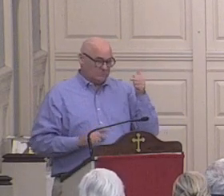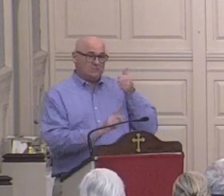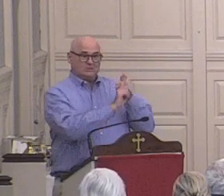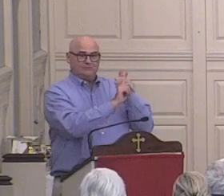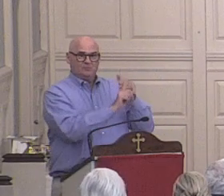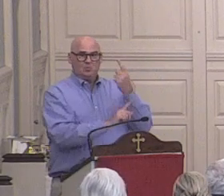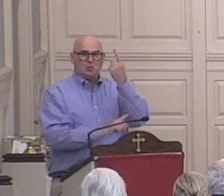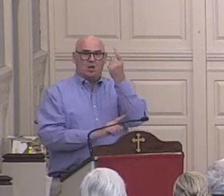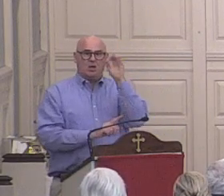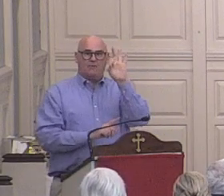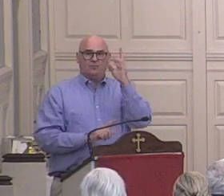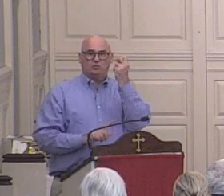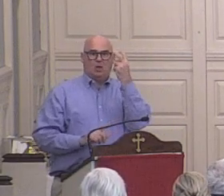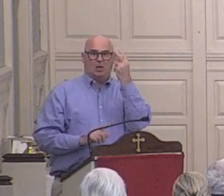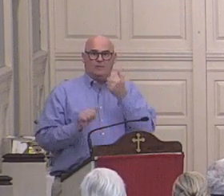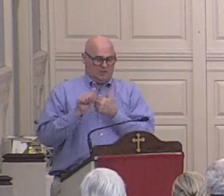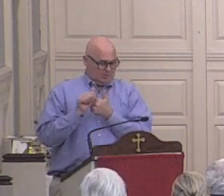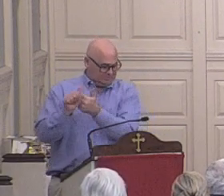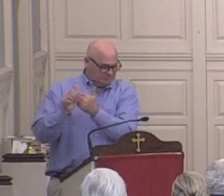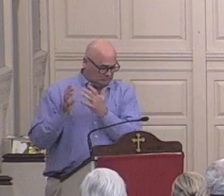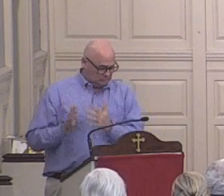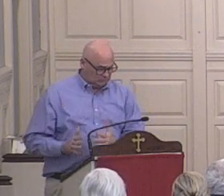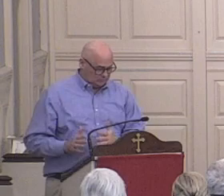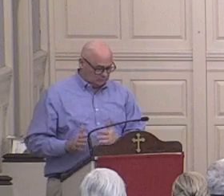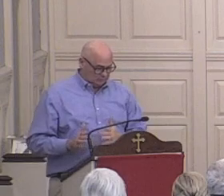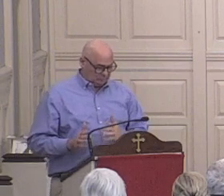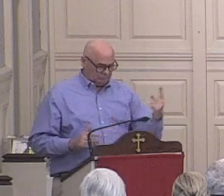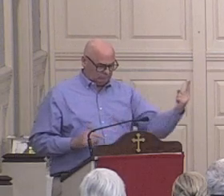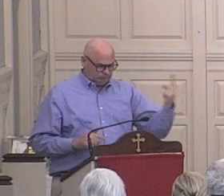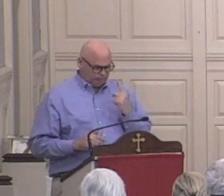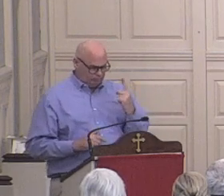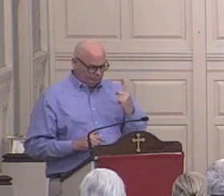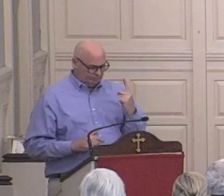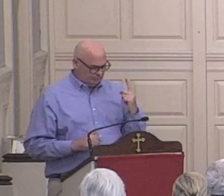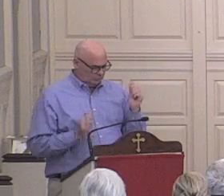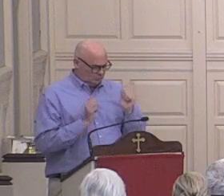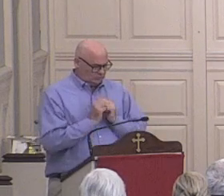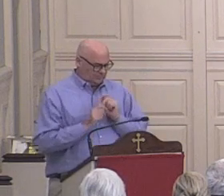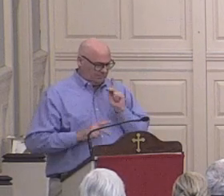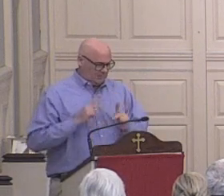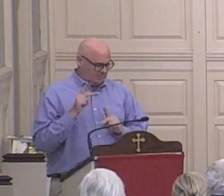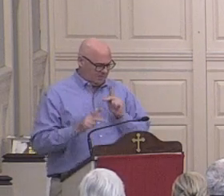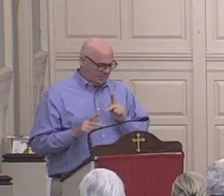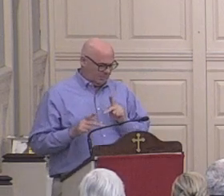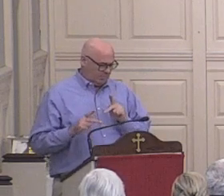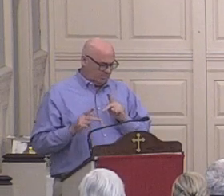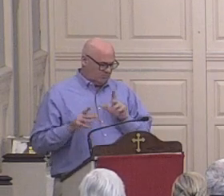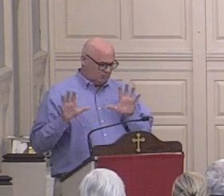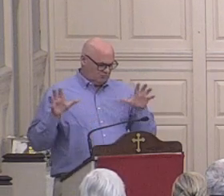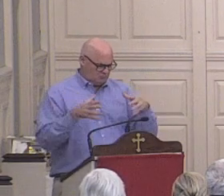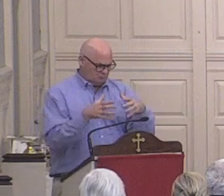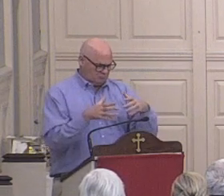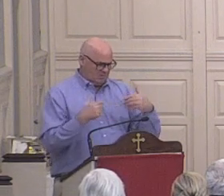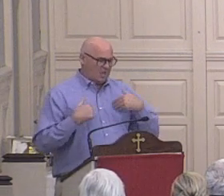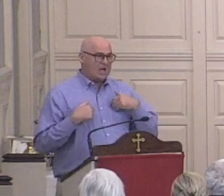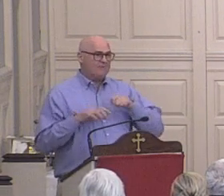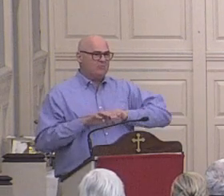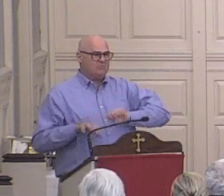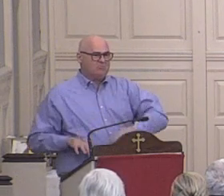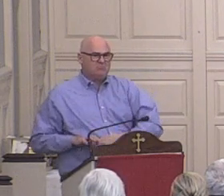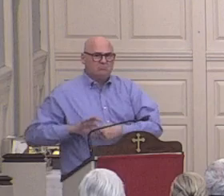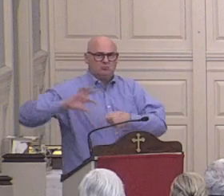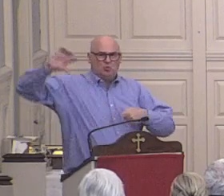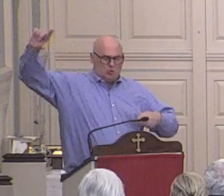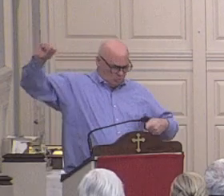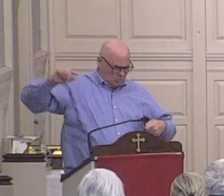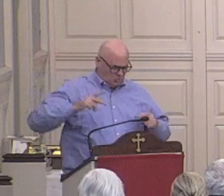Then, while he was still speaking, Judas, one of the 12, arrived,